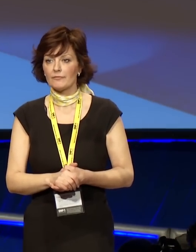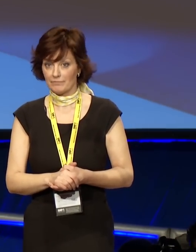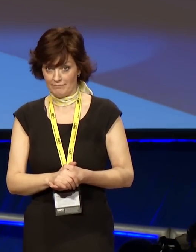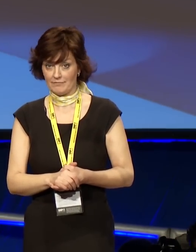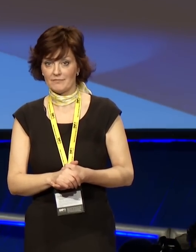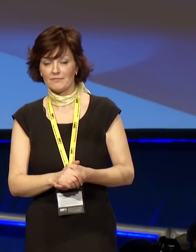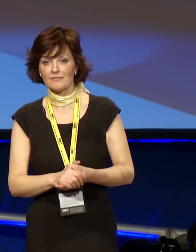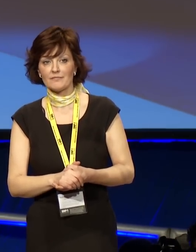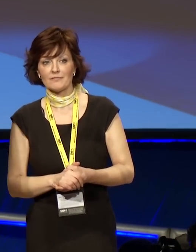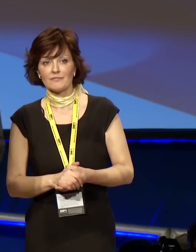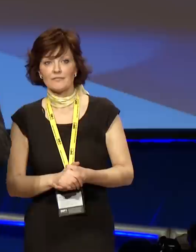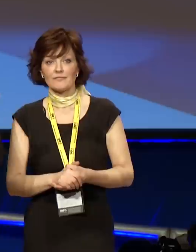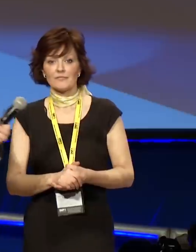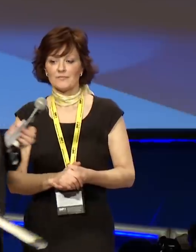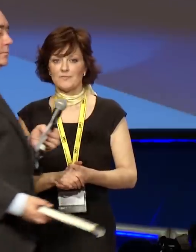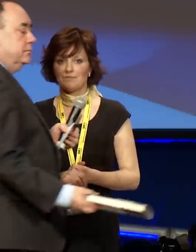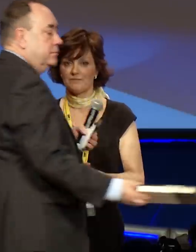Okay, please.